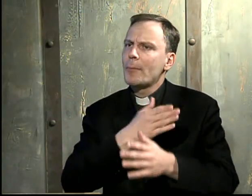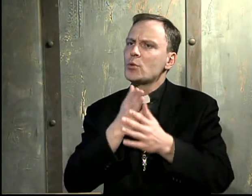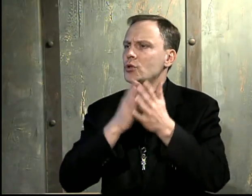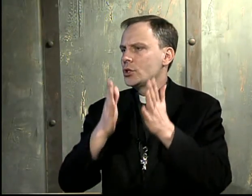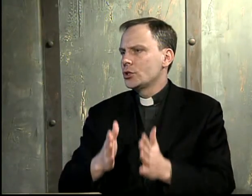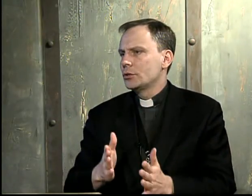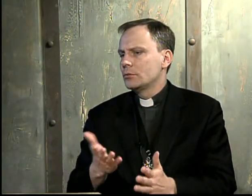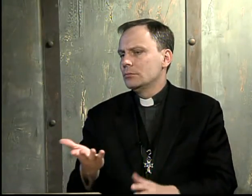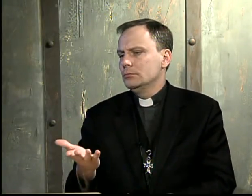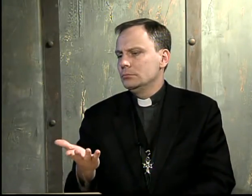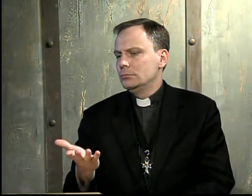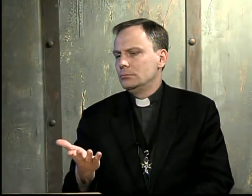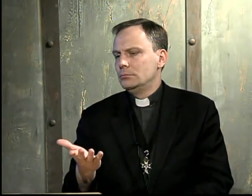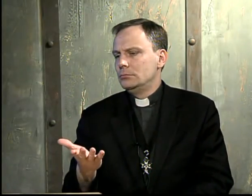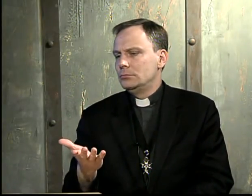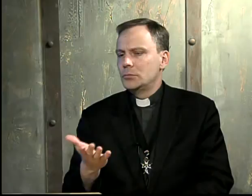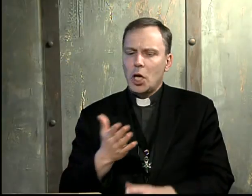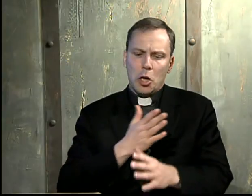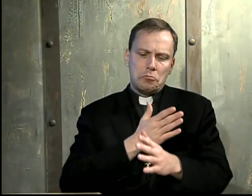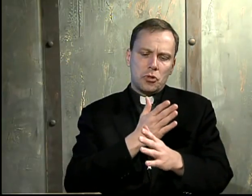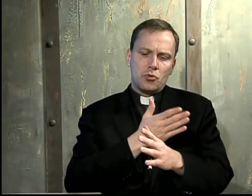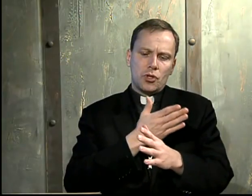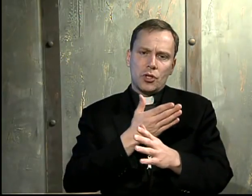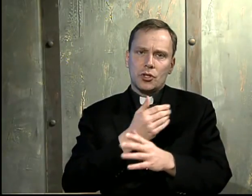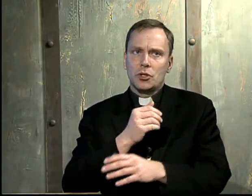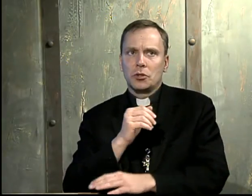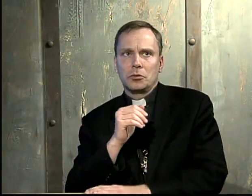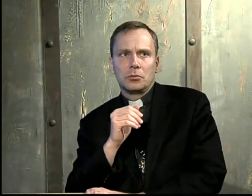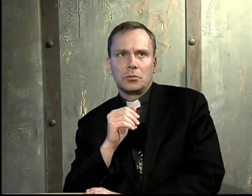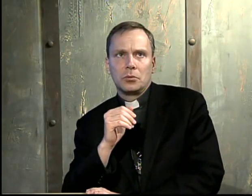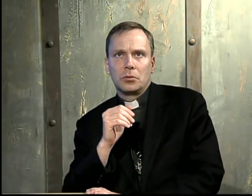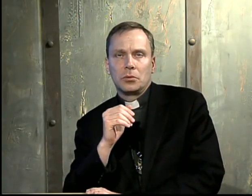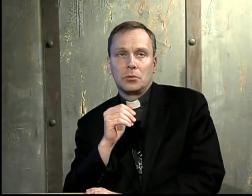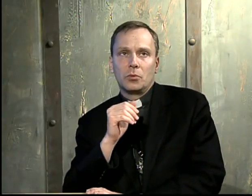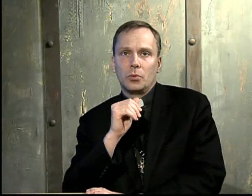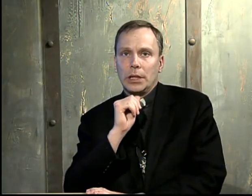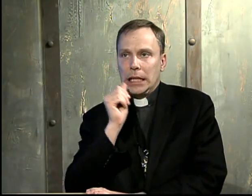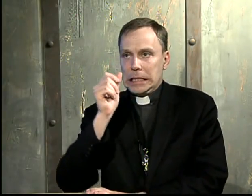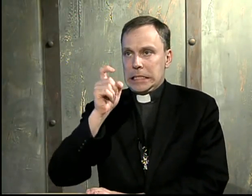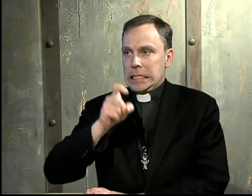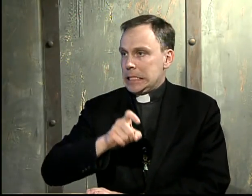It's very consider it similar to a musician in that